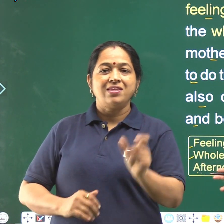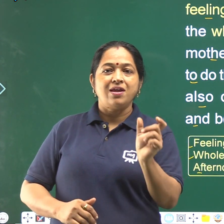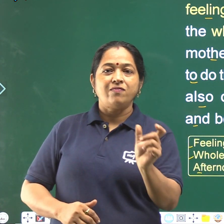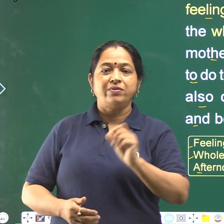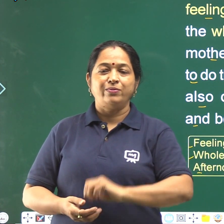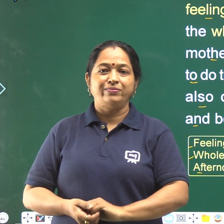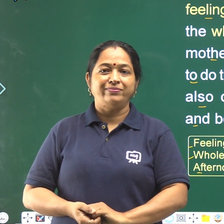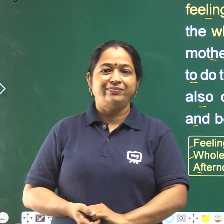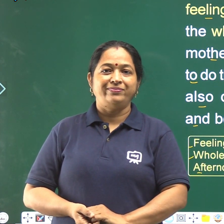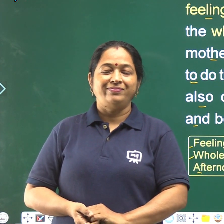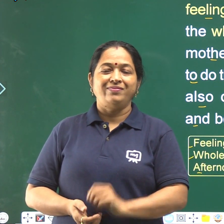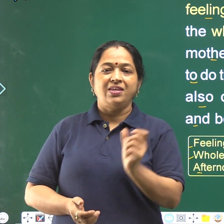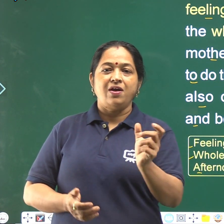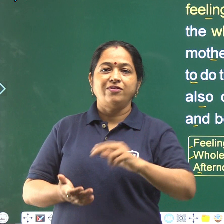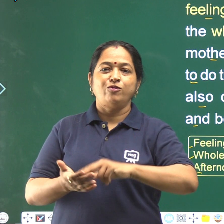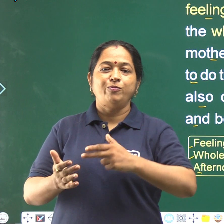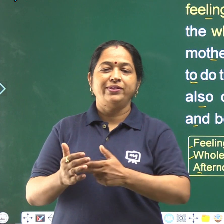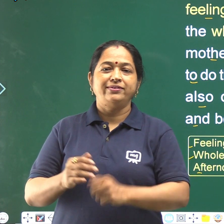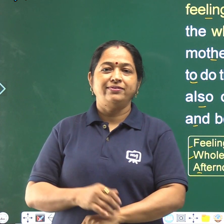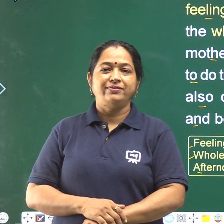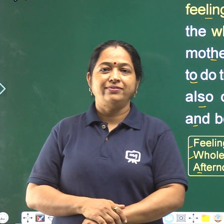Afternoon. Afternoon means